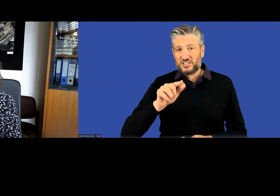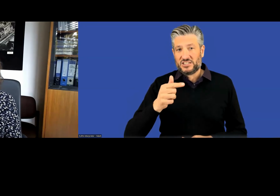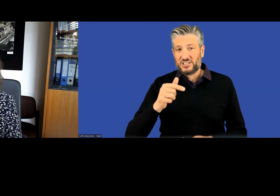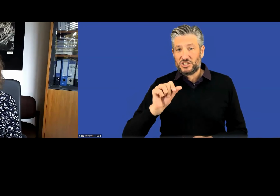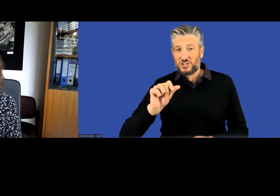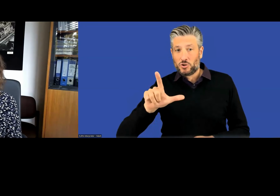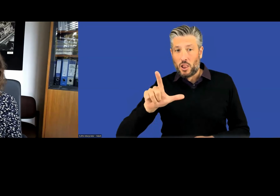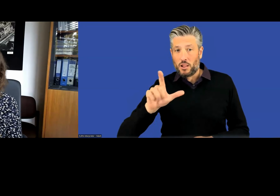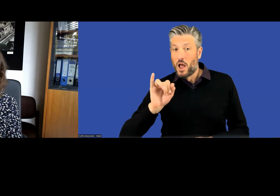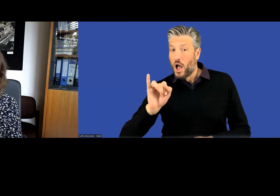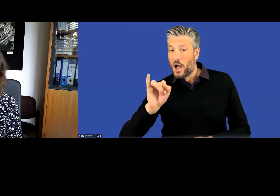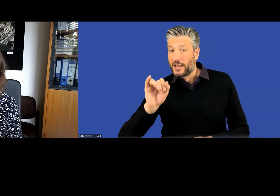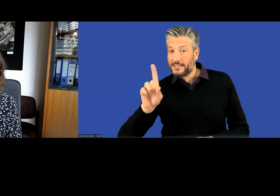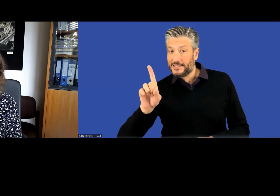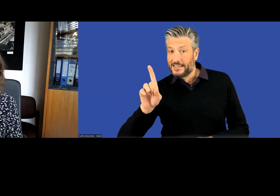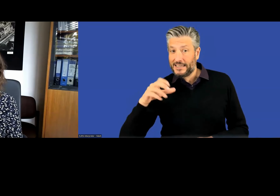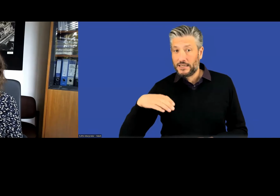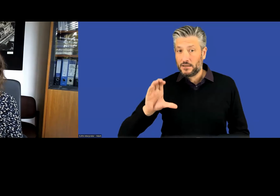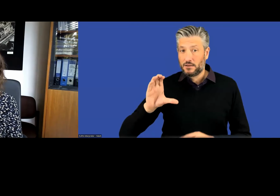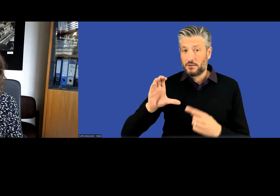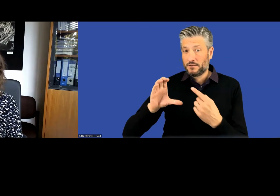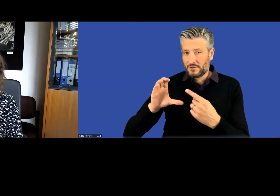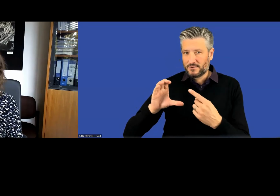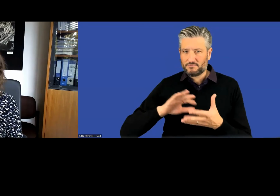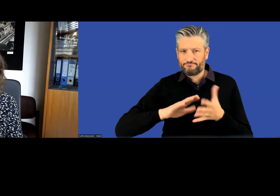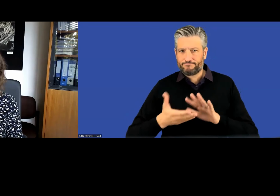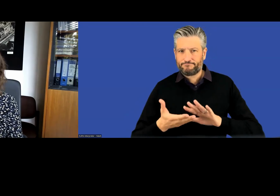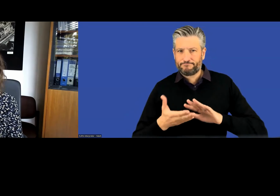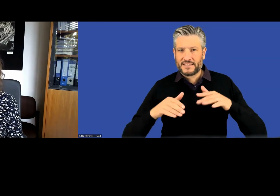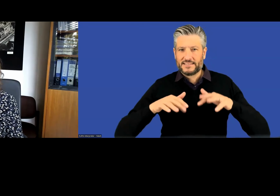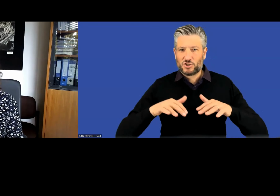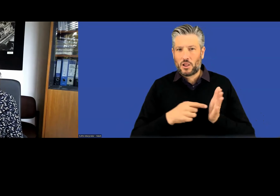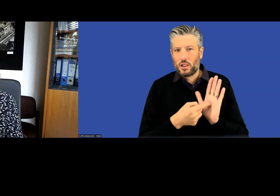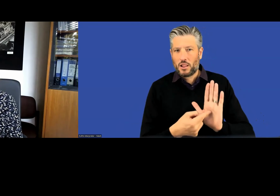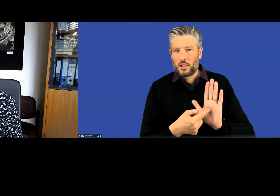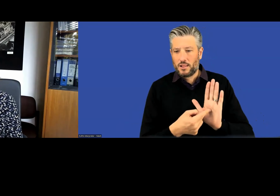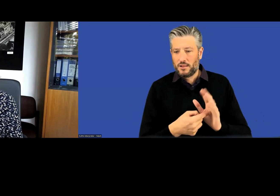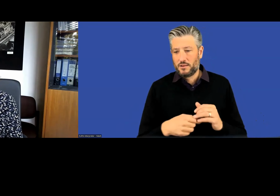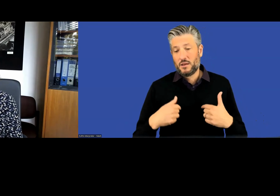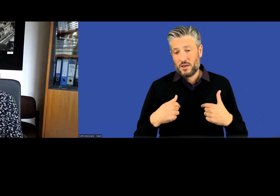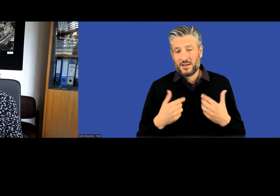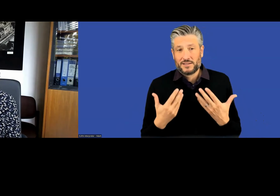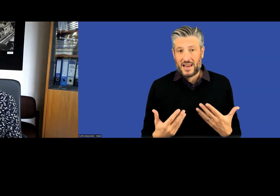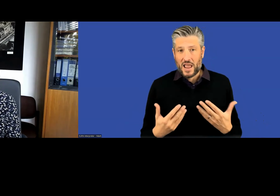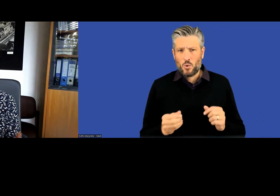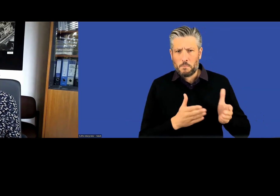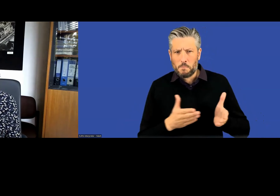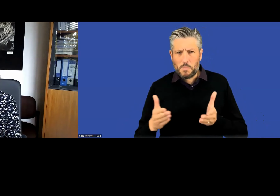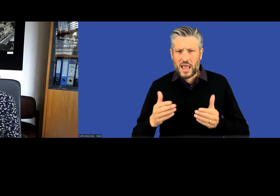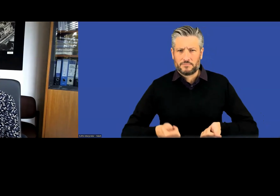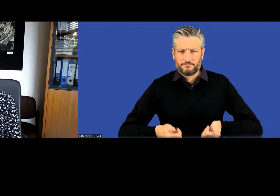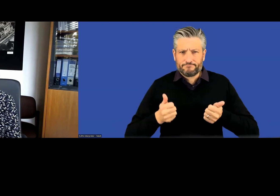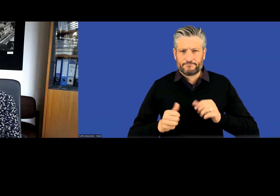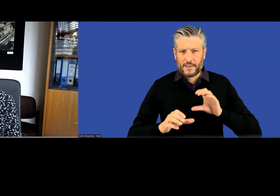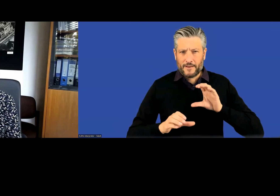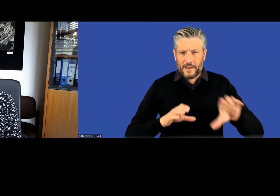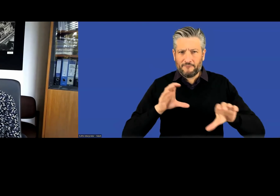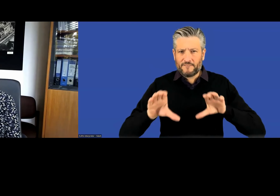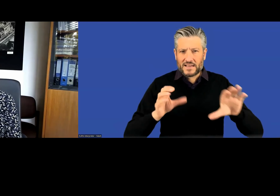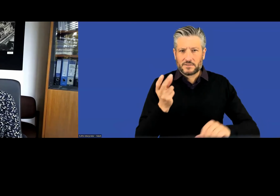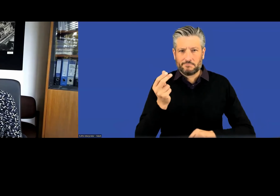all. And we are reviewing member states' plans for investment to try and make sure that that is the case and they are aware of those